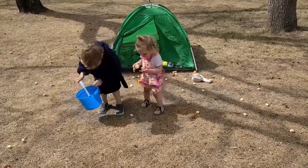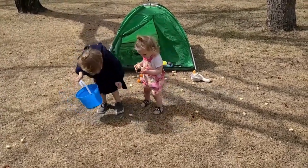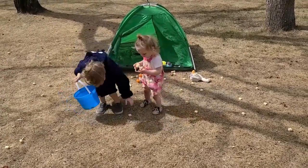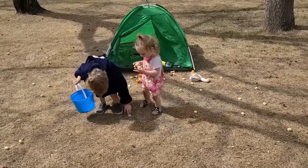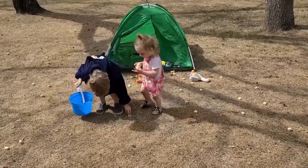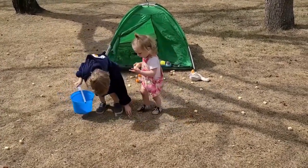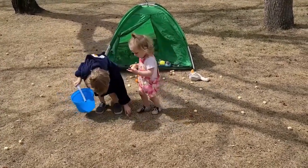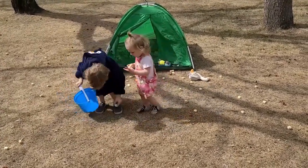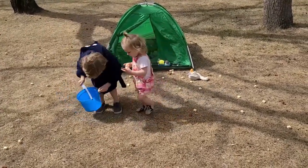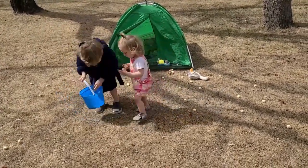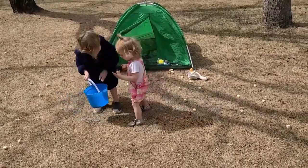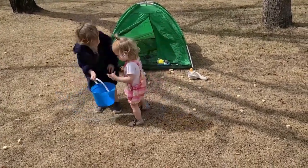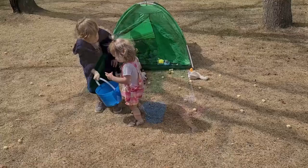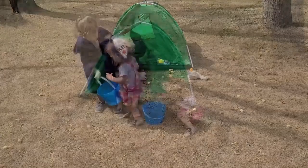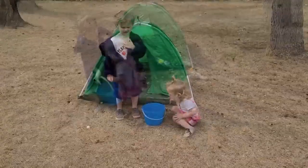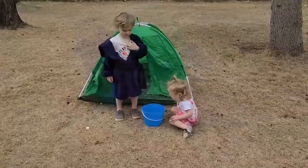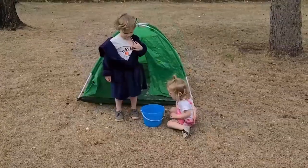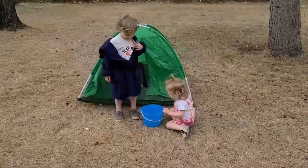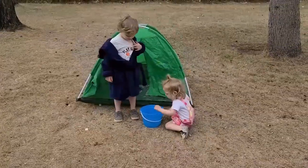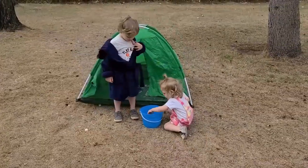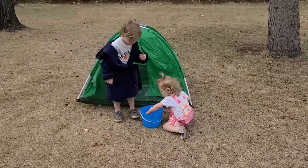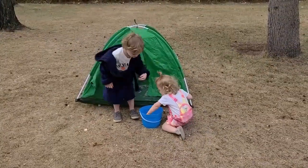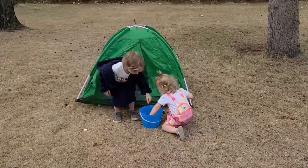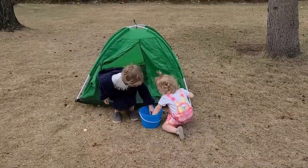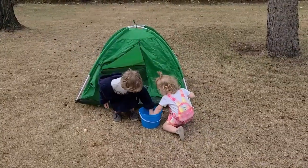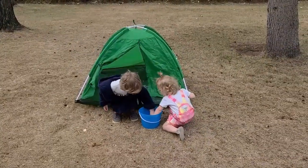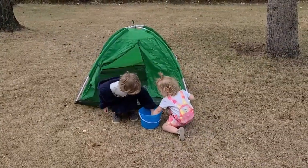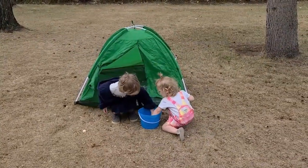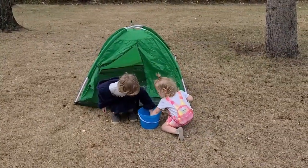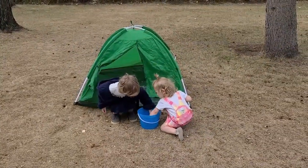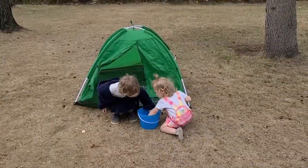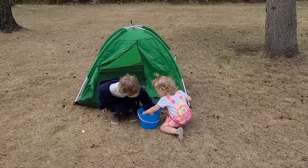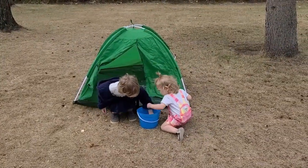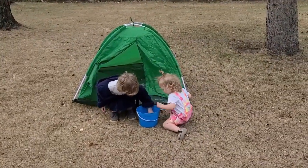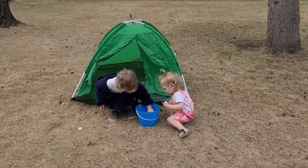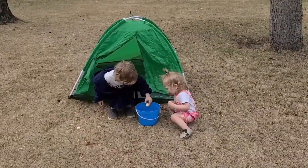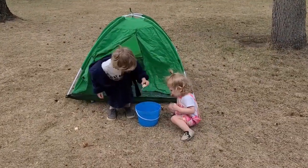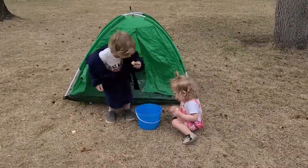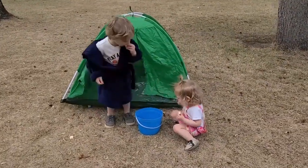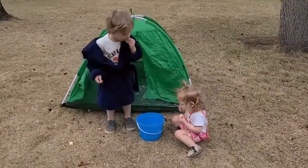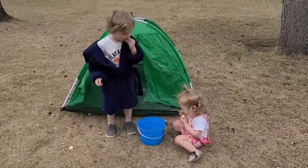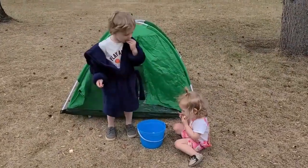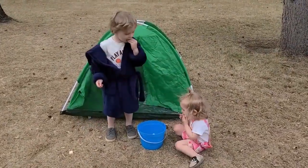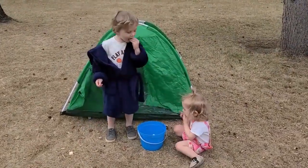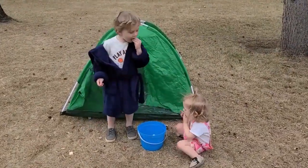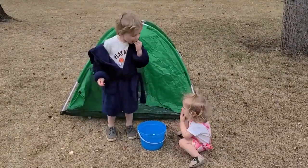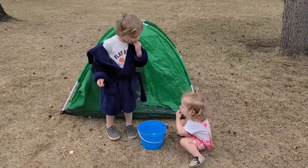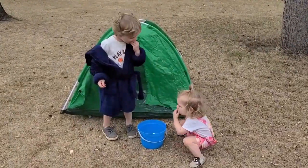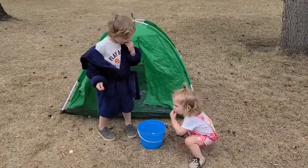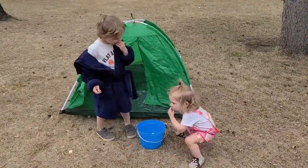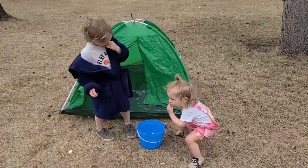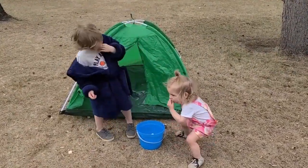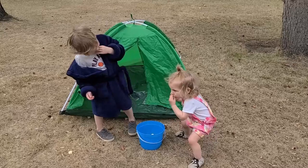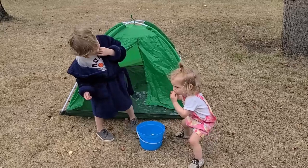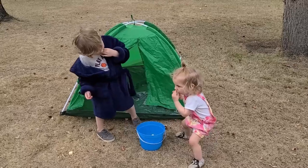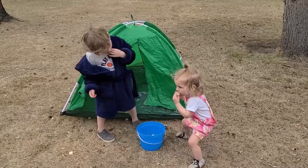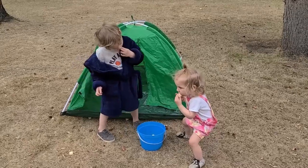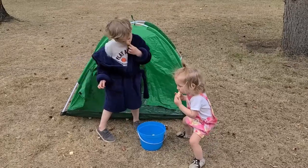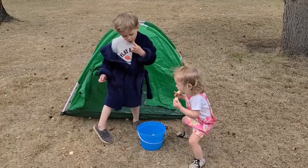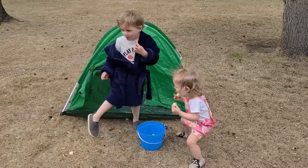send more tomorrow. Let's go gather it up, the people said. Let's try some and see how it tastes. That's good. It's like wafers